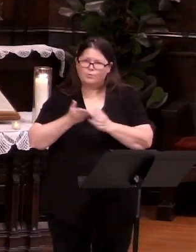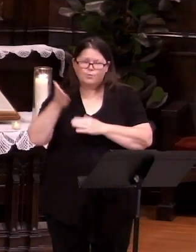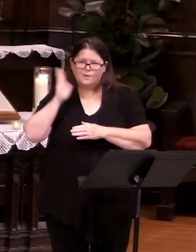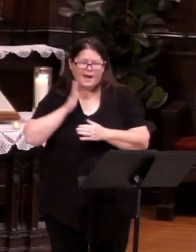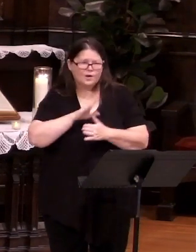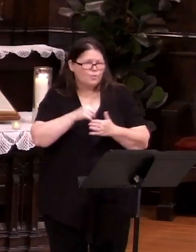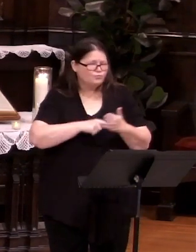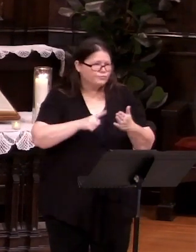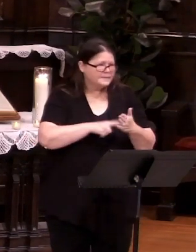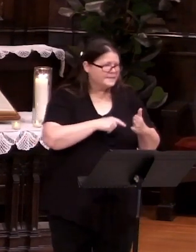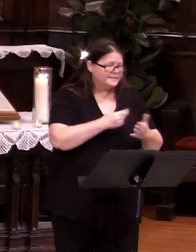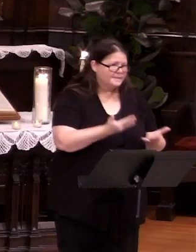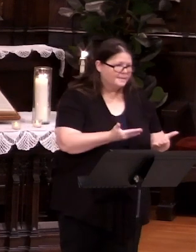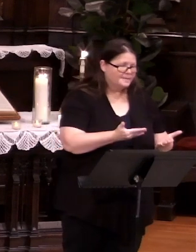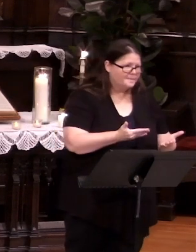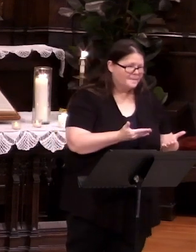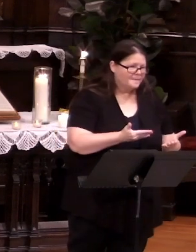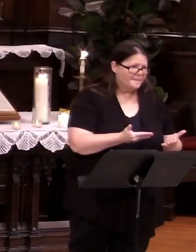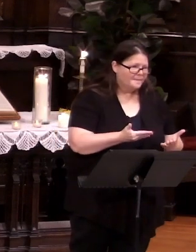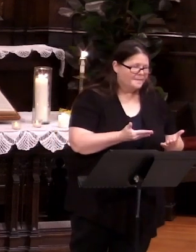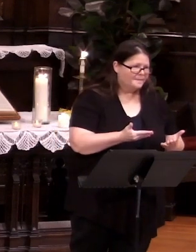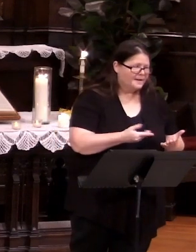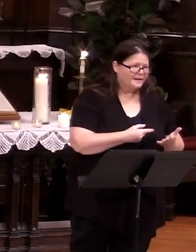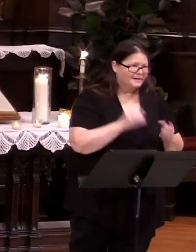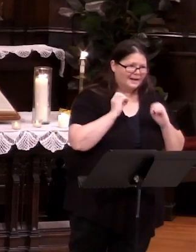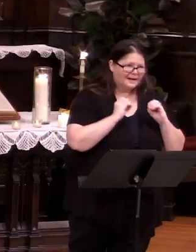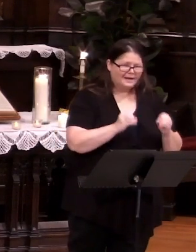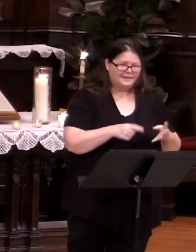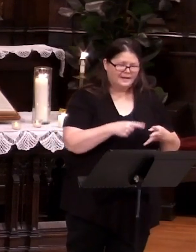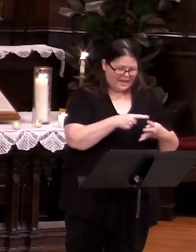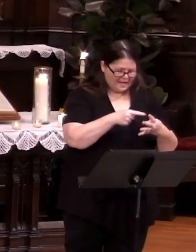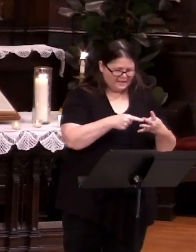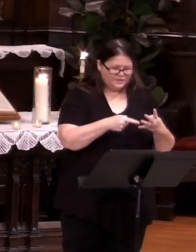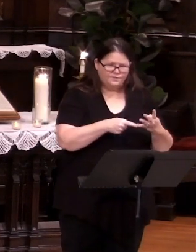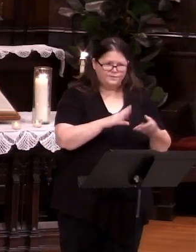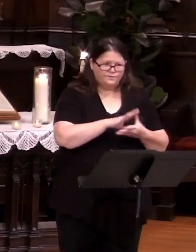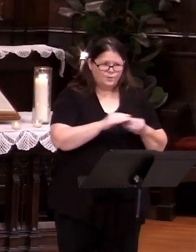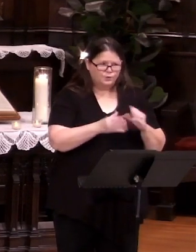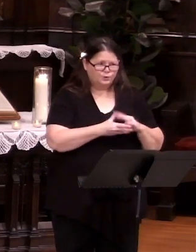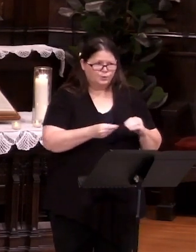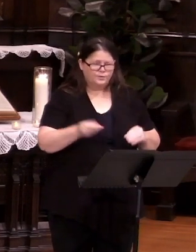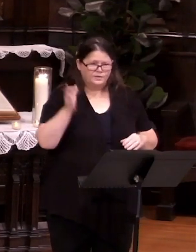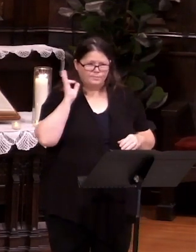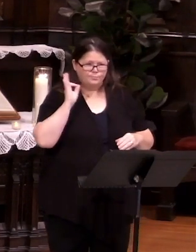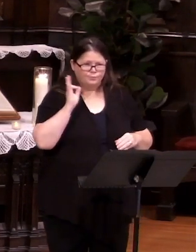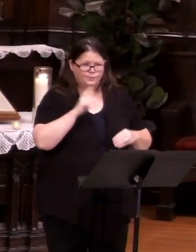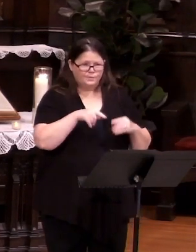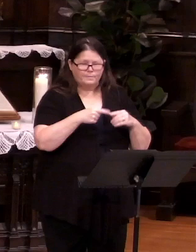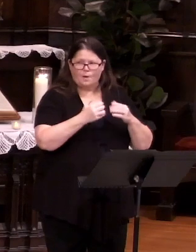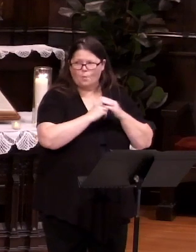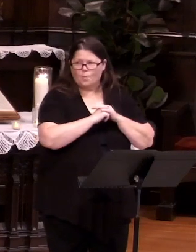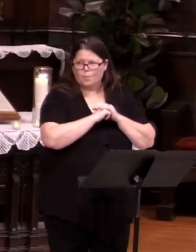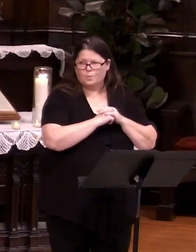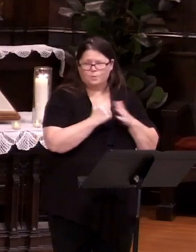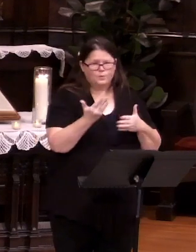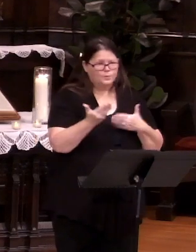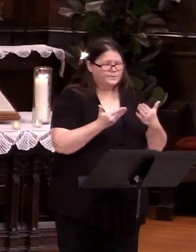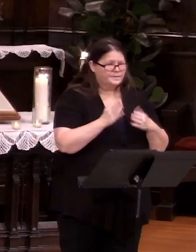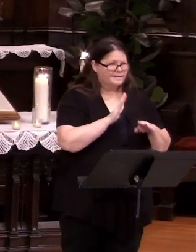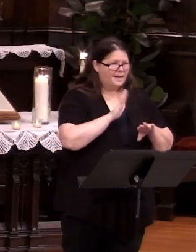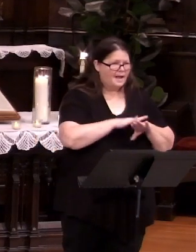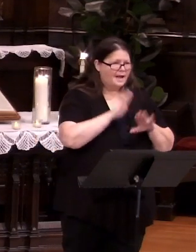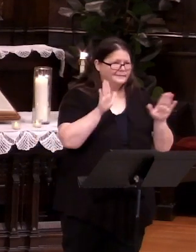sure, none of these particular stories are preached about in worship services on